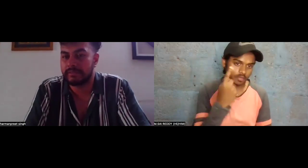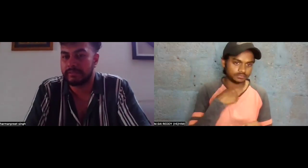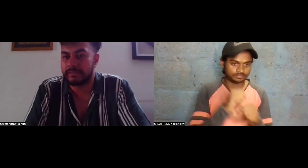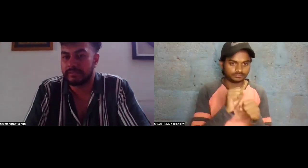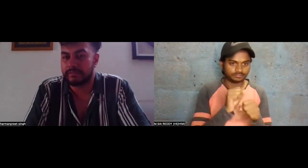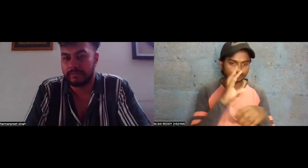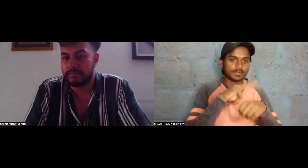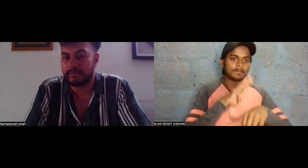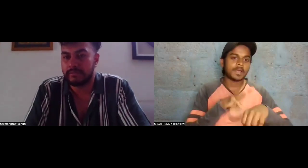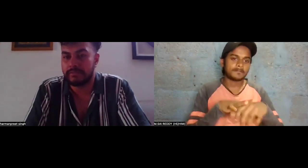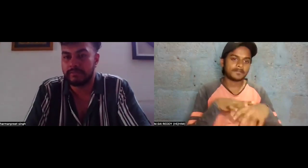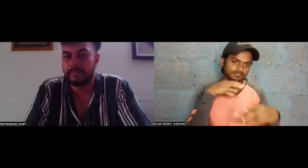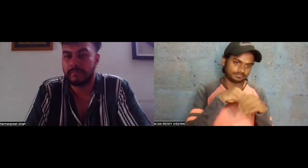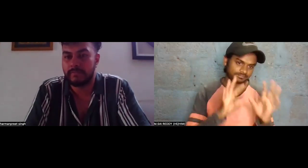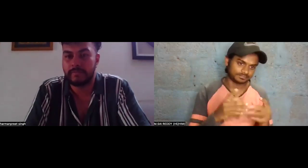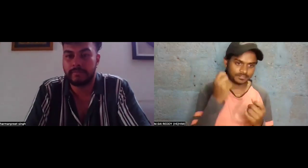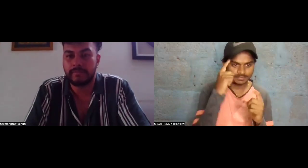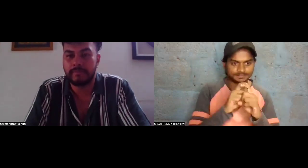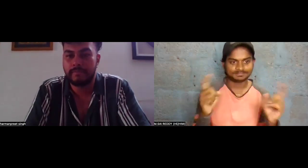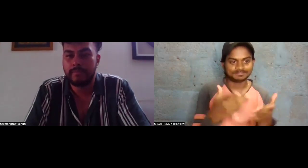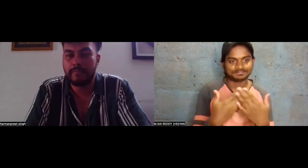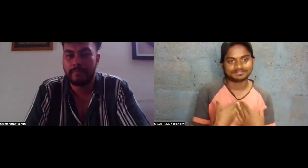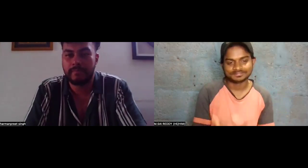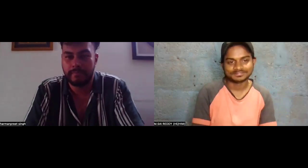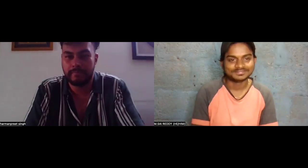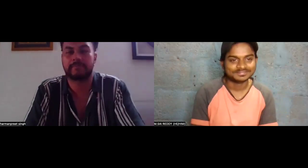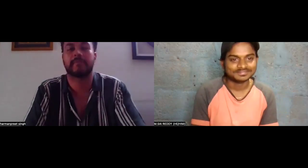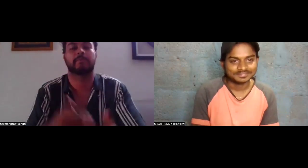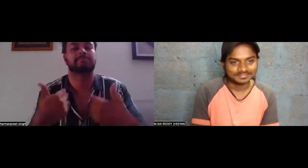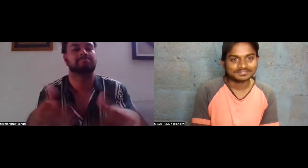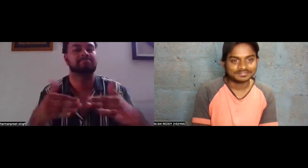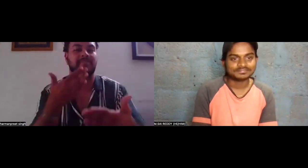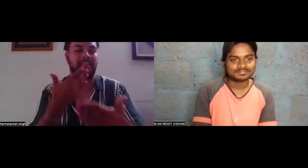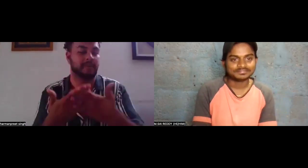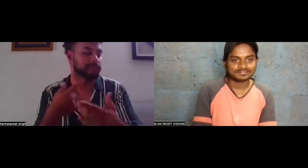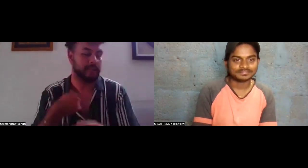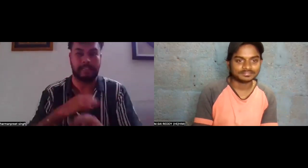a part of the queer community. I'm a member of the hearing community